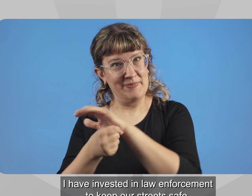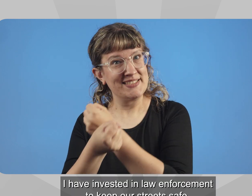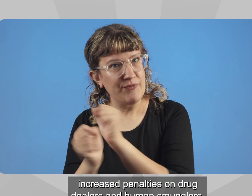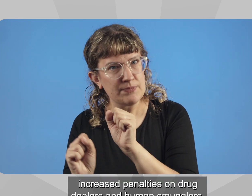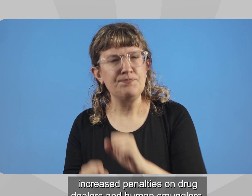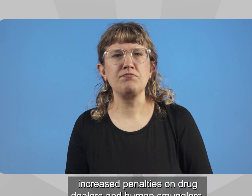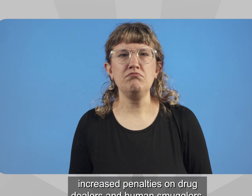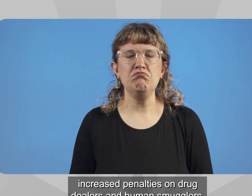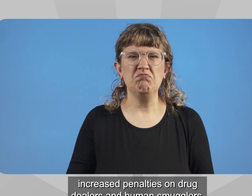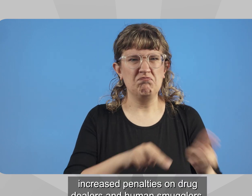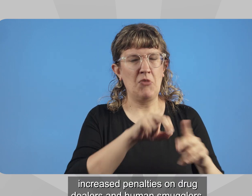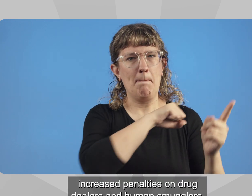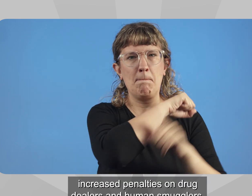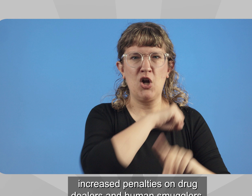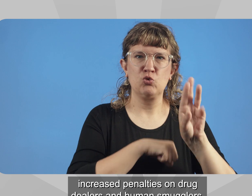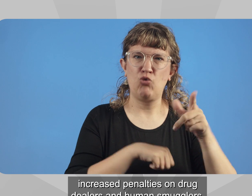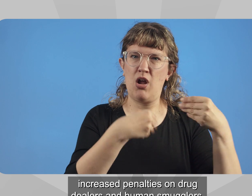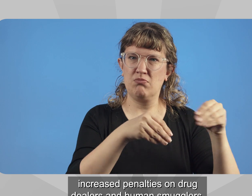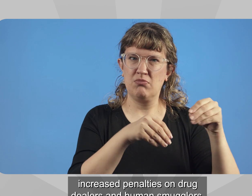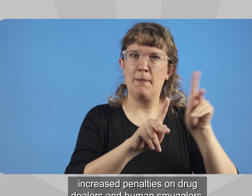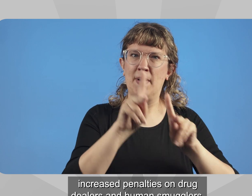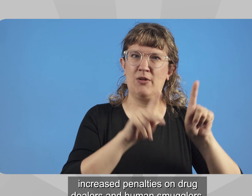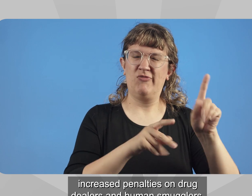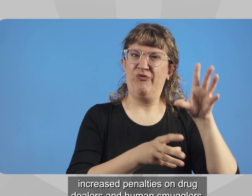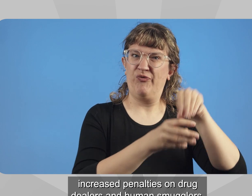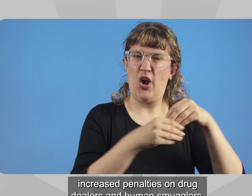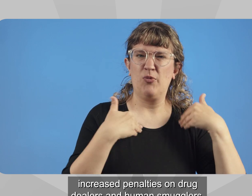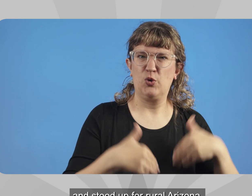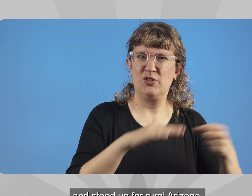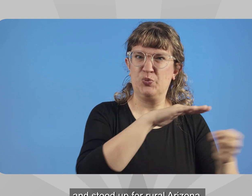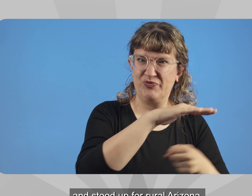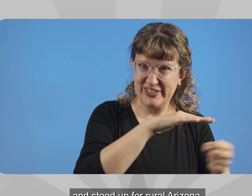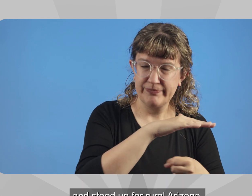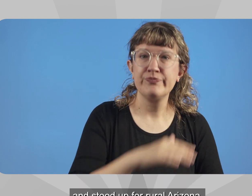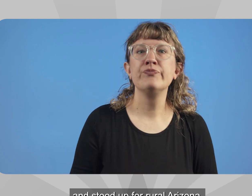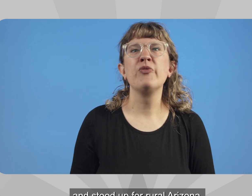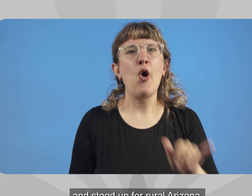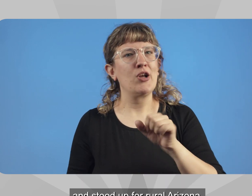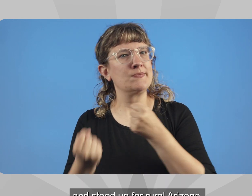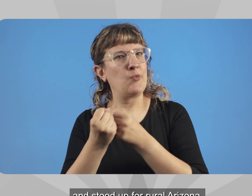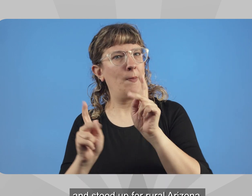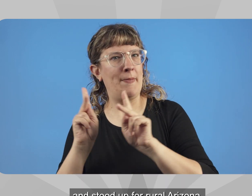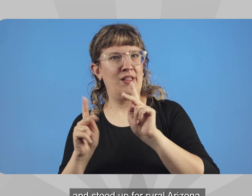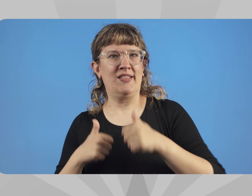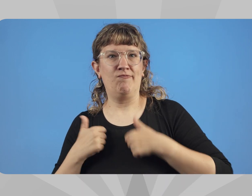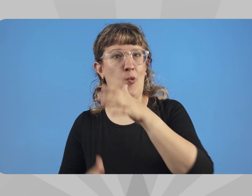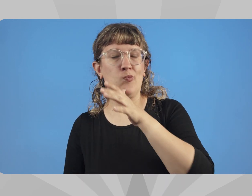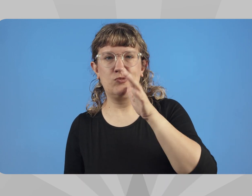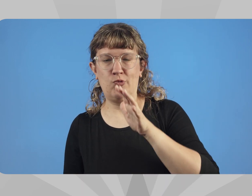safe, increased penalties on drug dealers and human smugglers, and stood up for rural